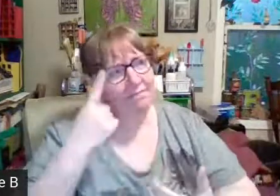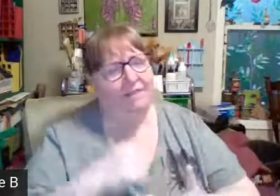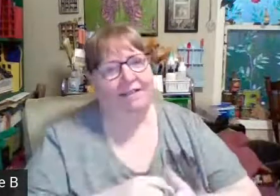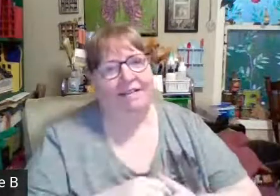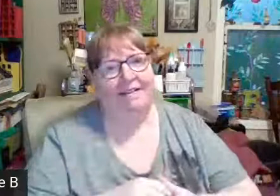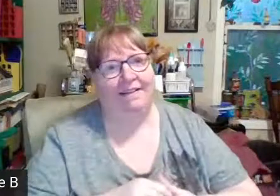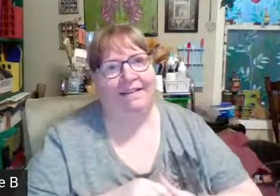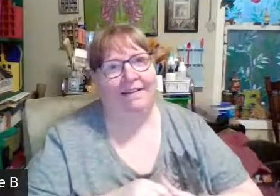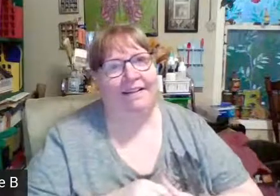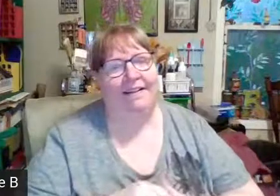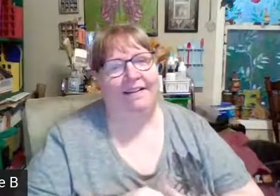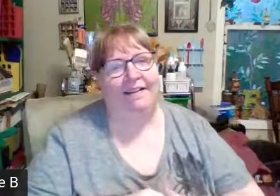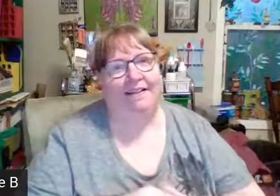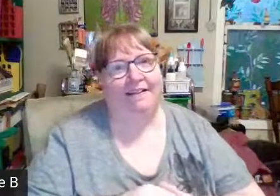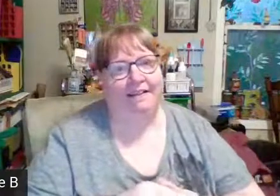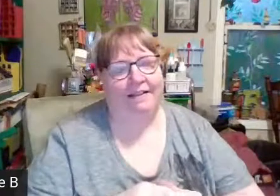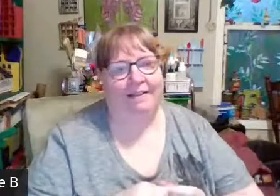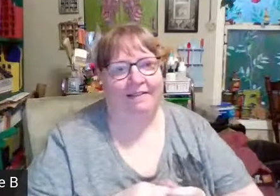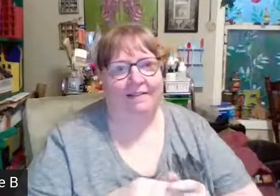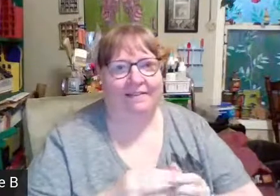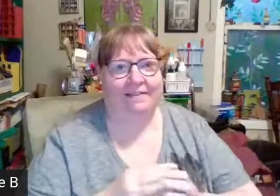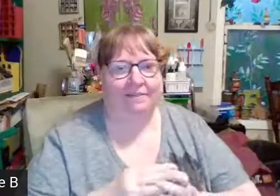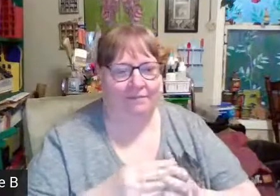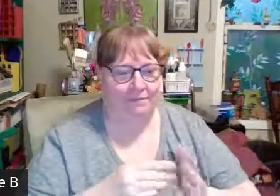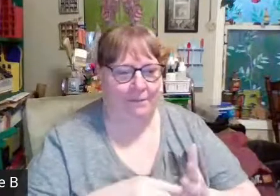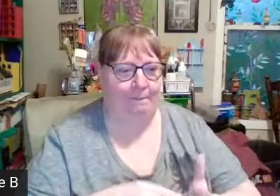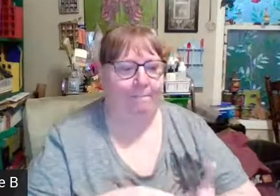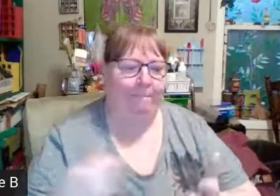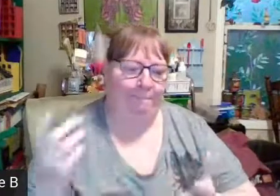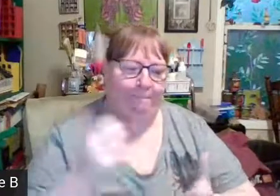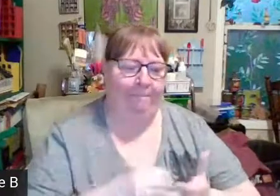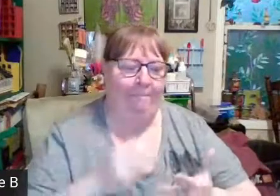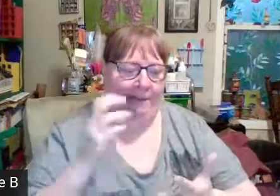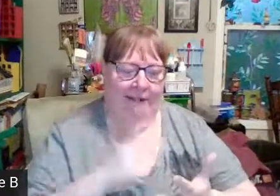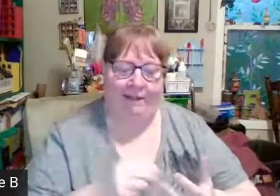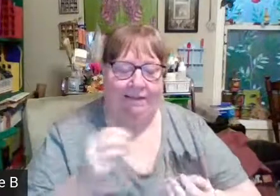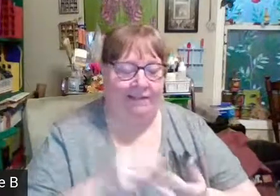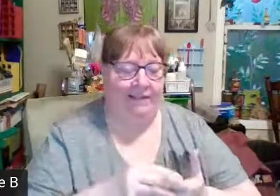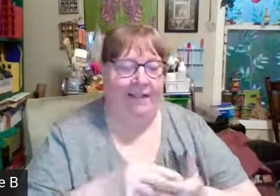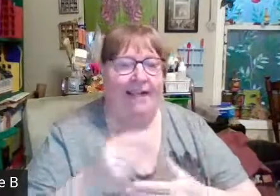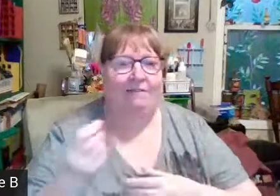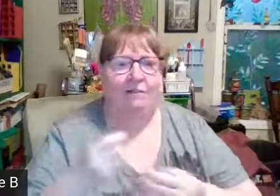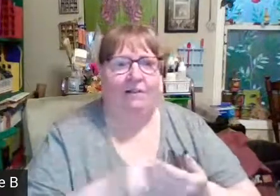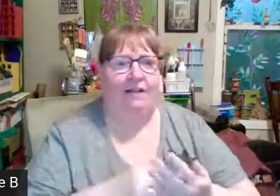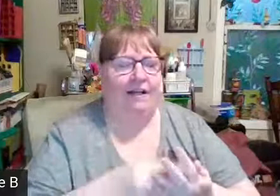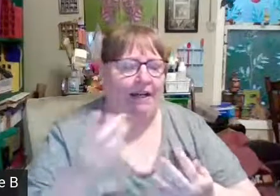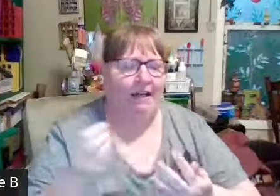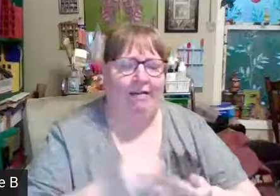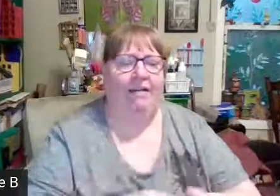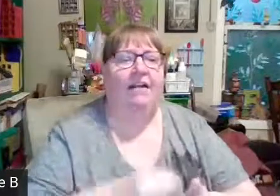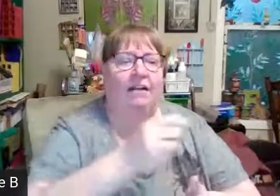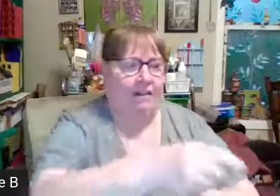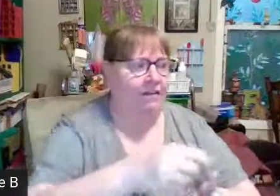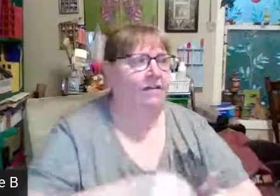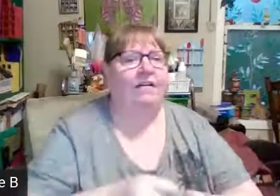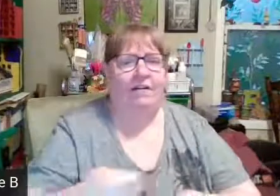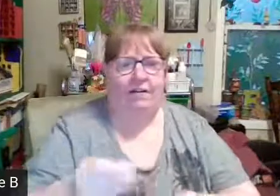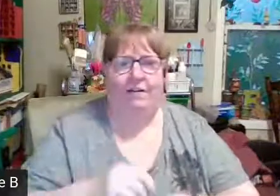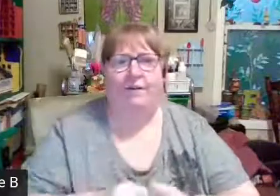some cases packages coming from Kim, Amazon, eBay, me, Jean Peter, and it was all totaling the